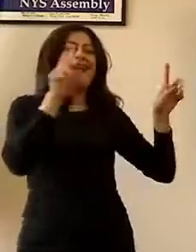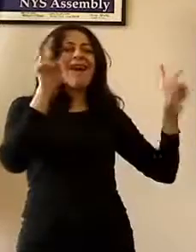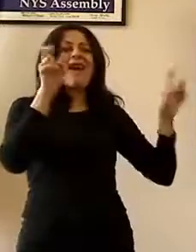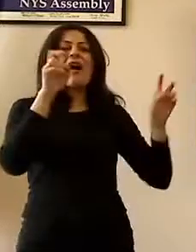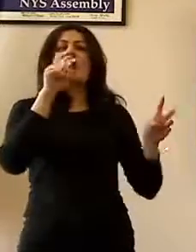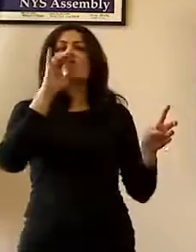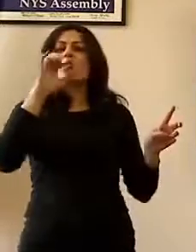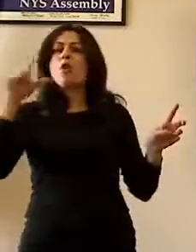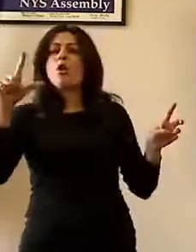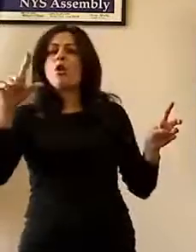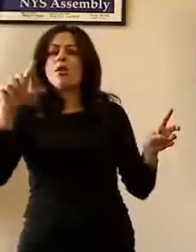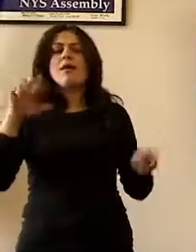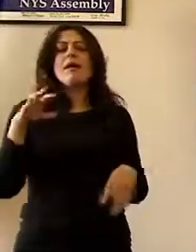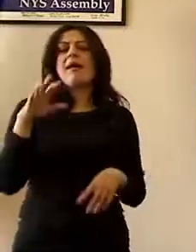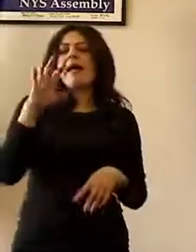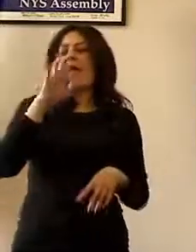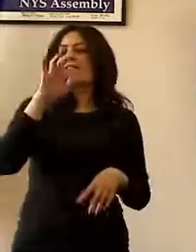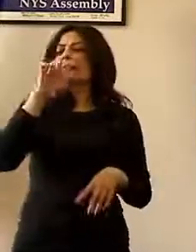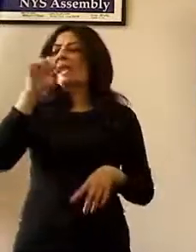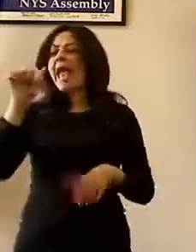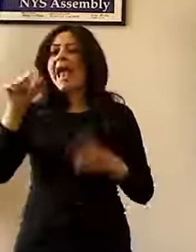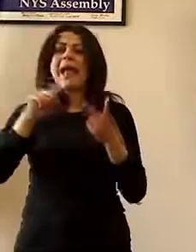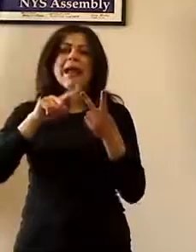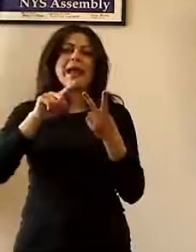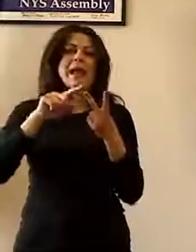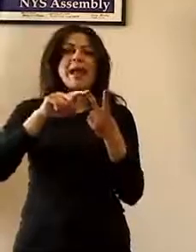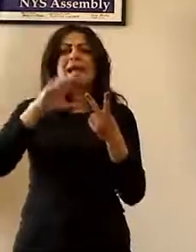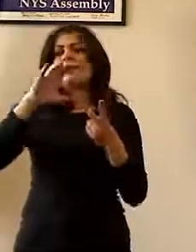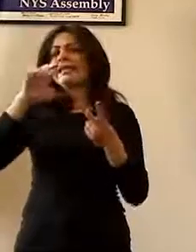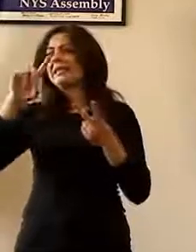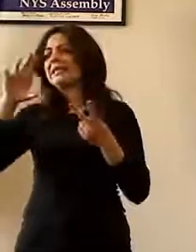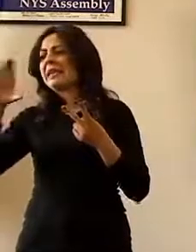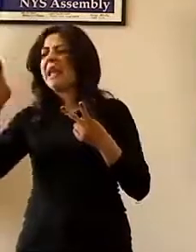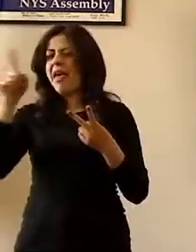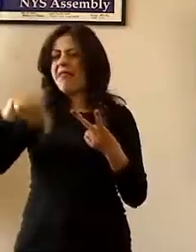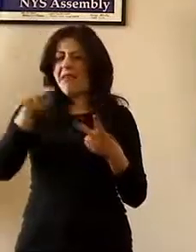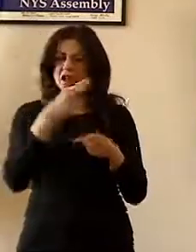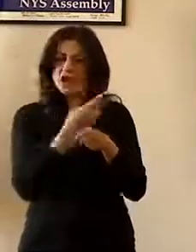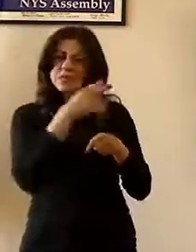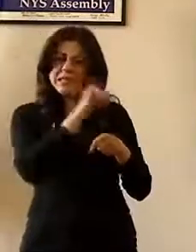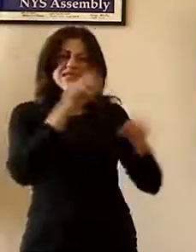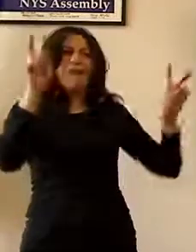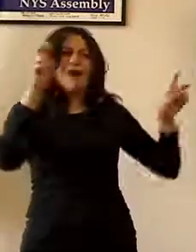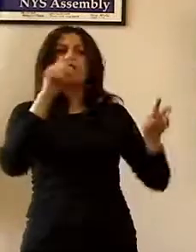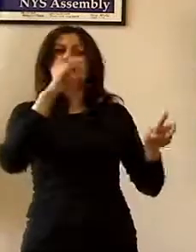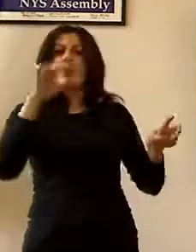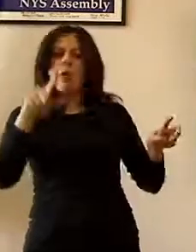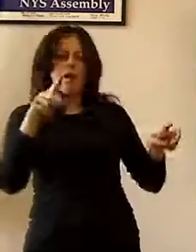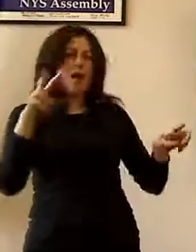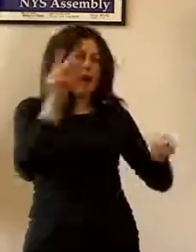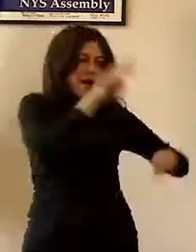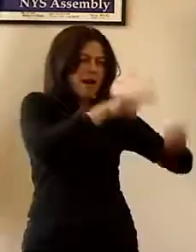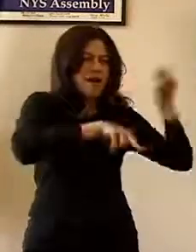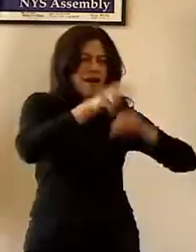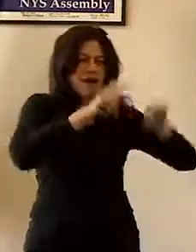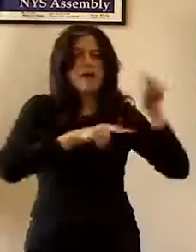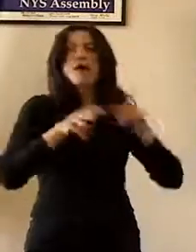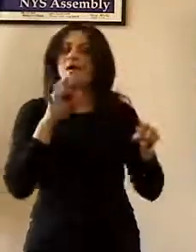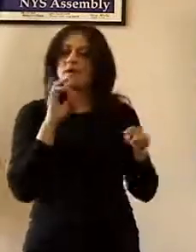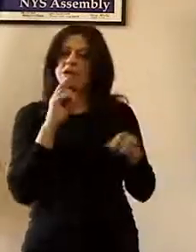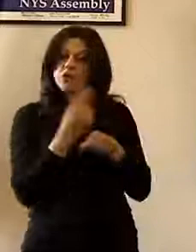Housing, Health and Human Services, FDA, and others use to monitor and then make decisions based